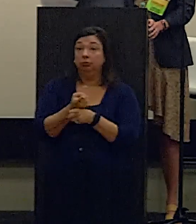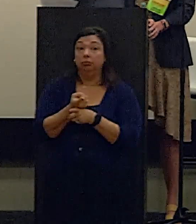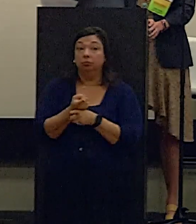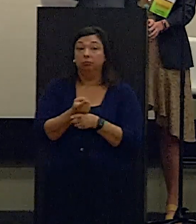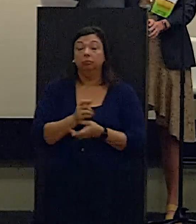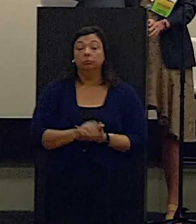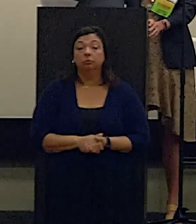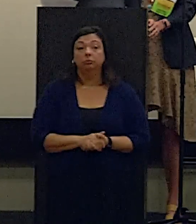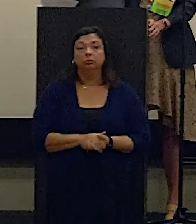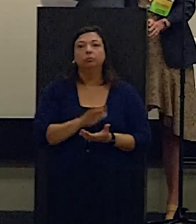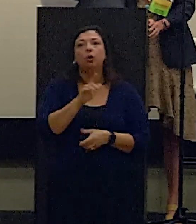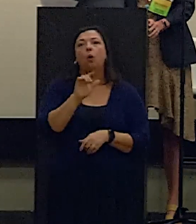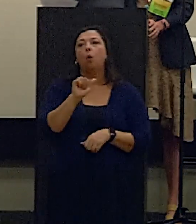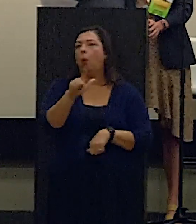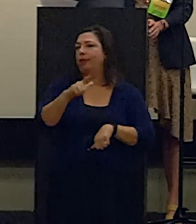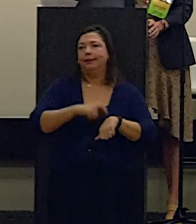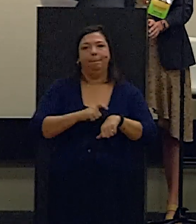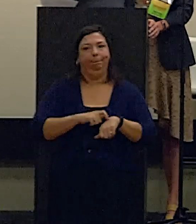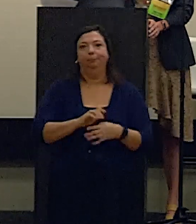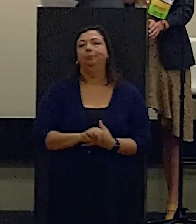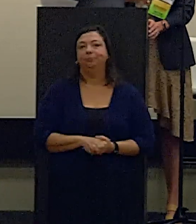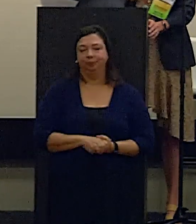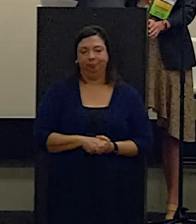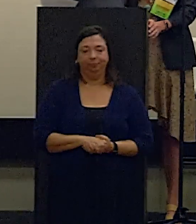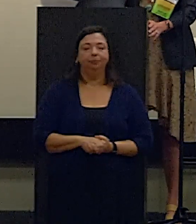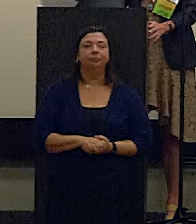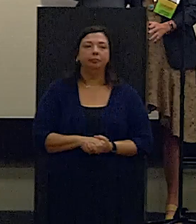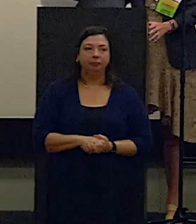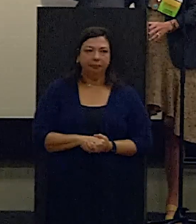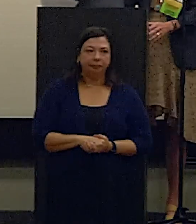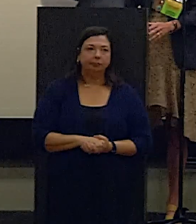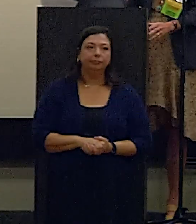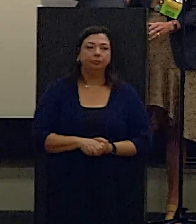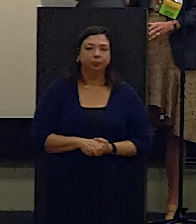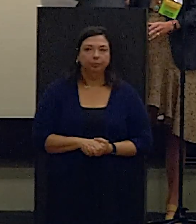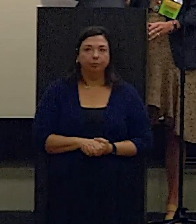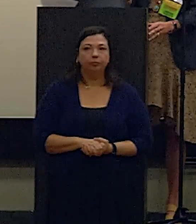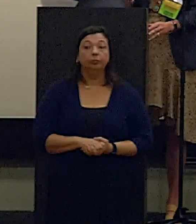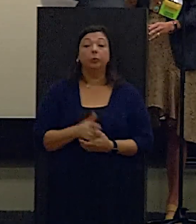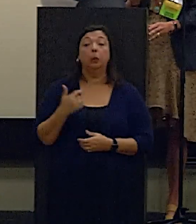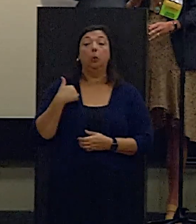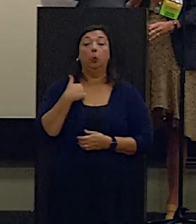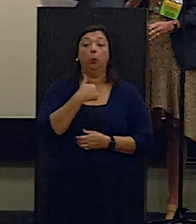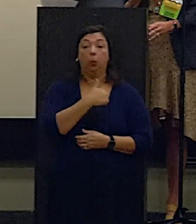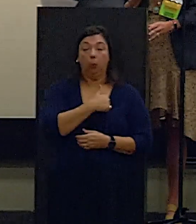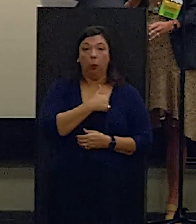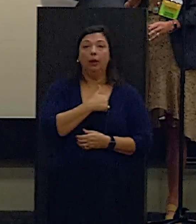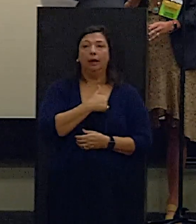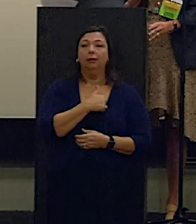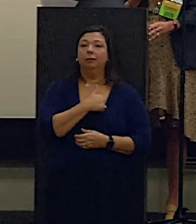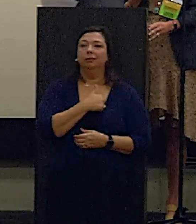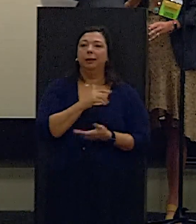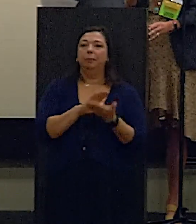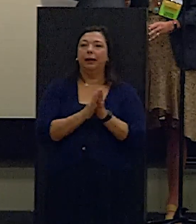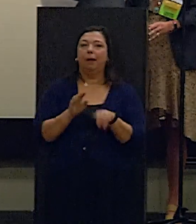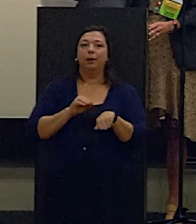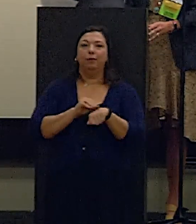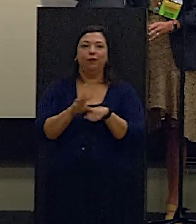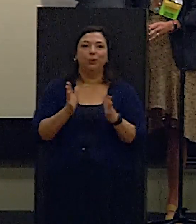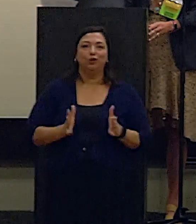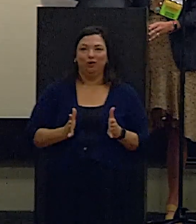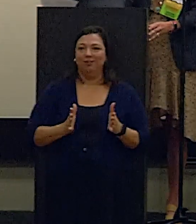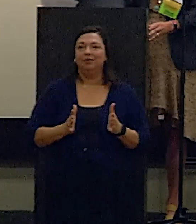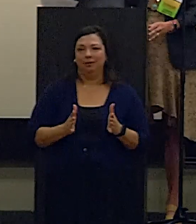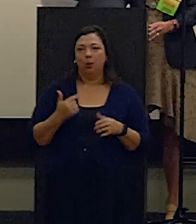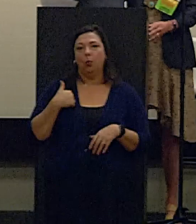Right? All the time, all the time. So we then are influencers on that.